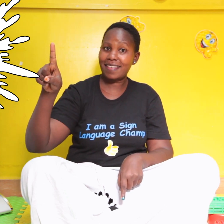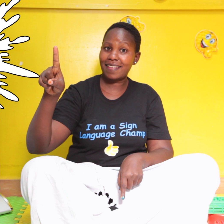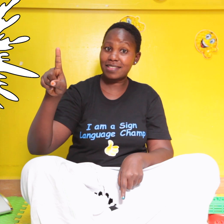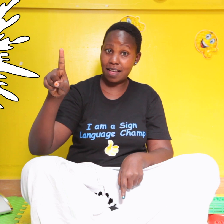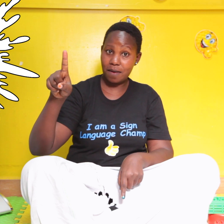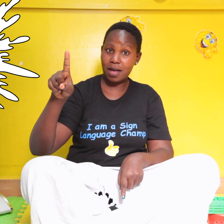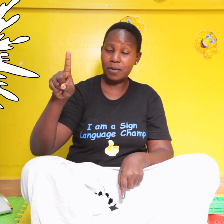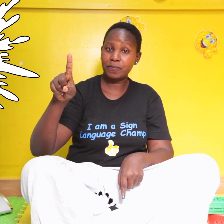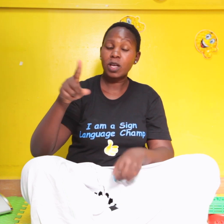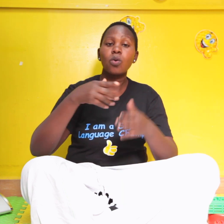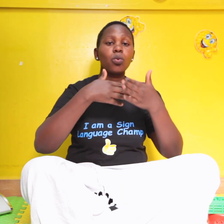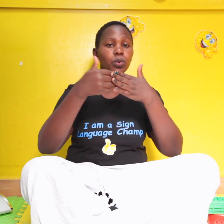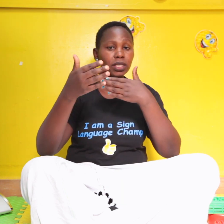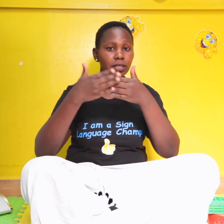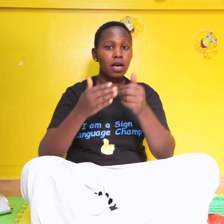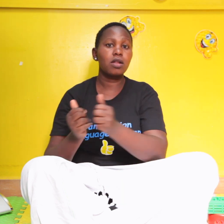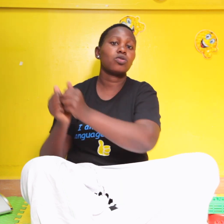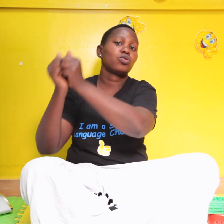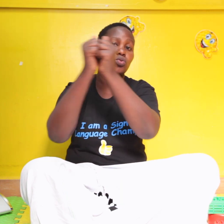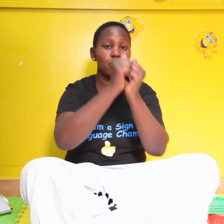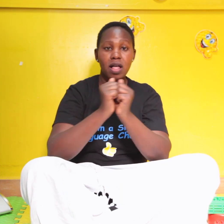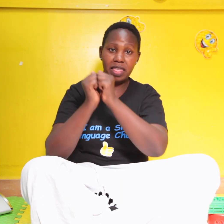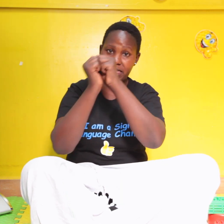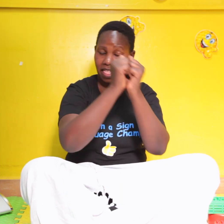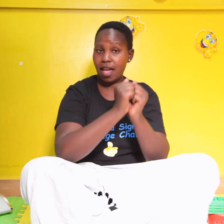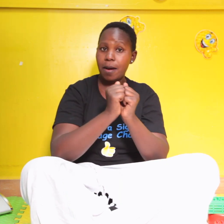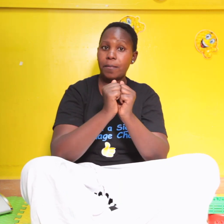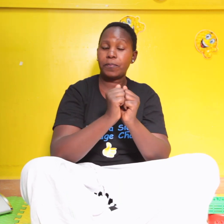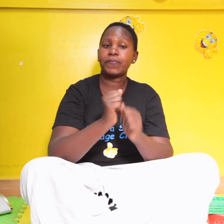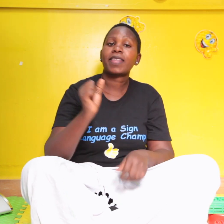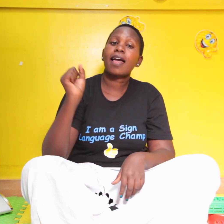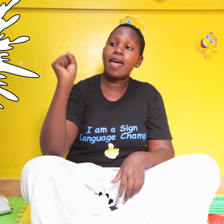Z. Okay? We sign together.